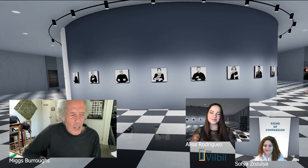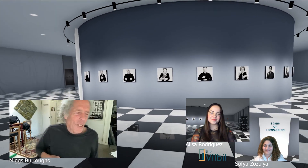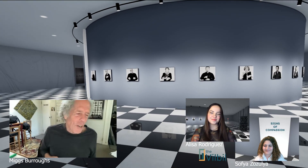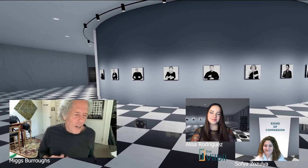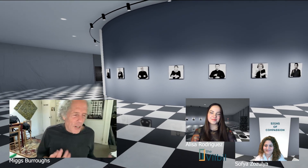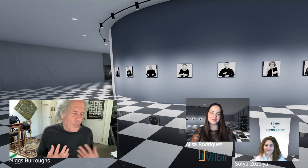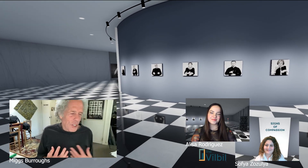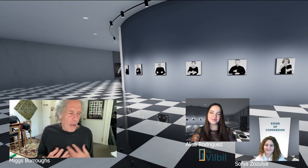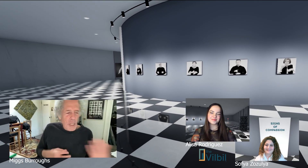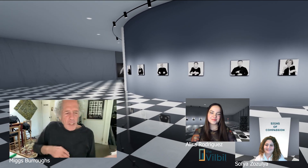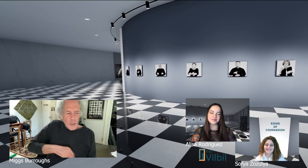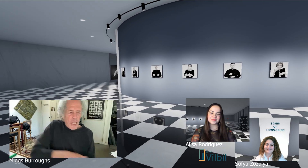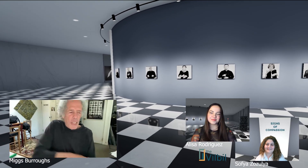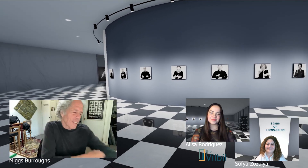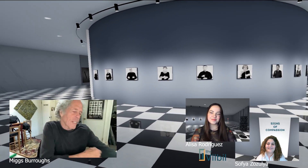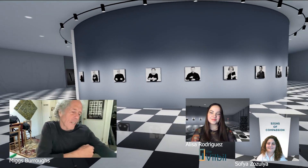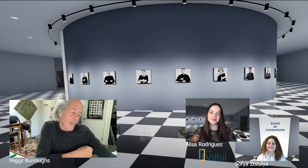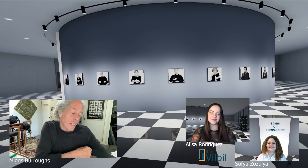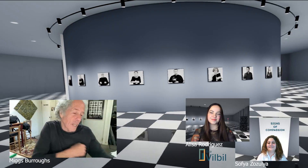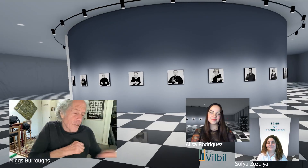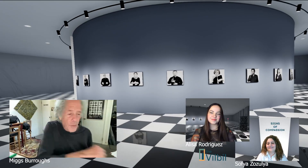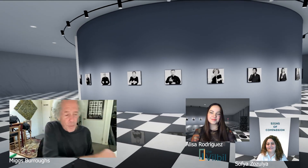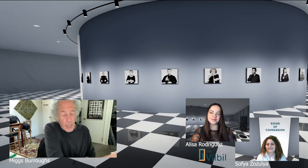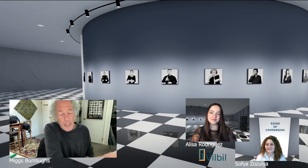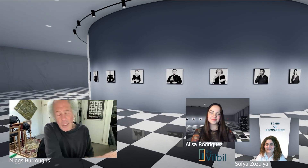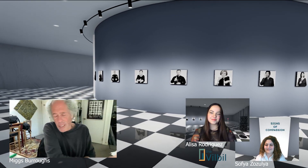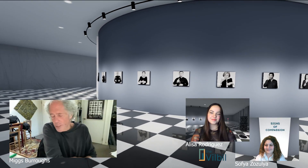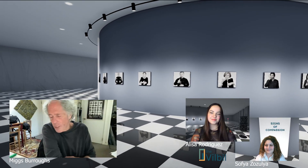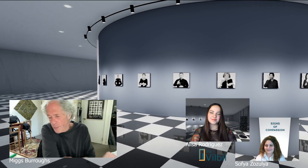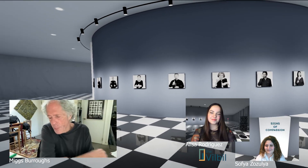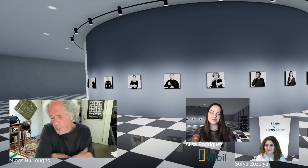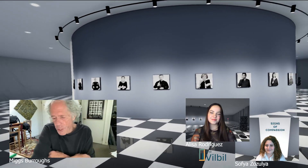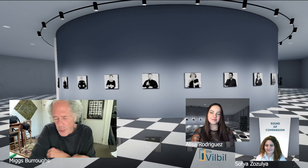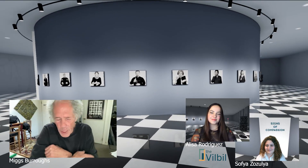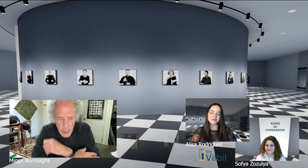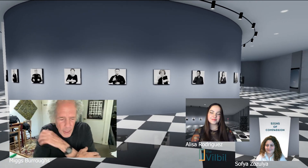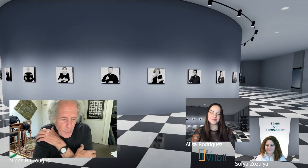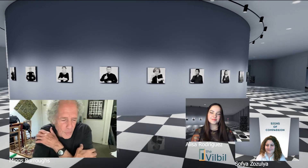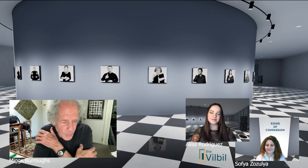an artist. I mean, I try to. Yeah, I try to. I think I try to be just a.